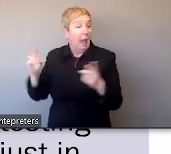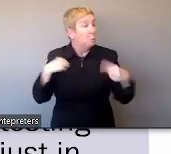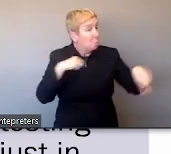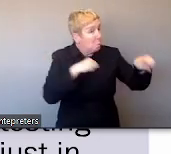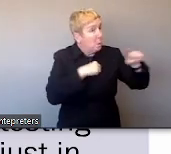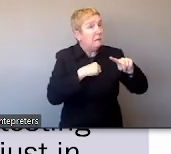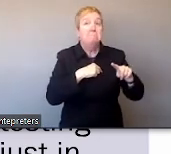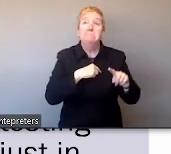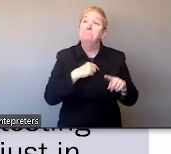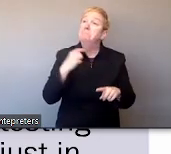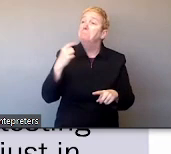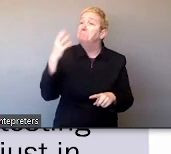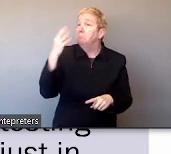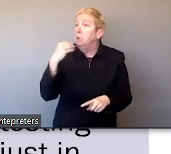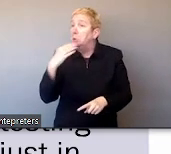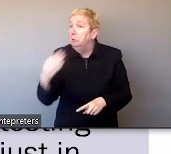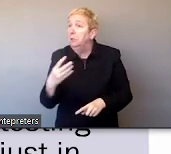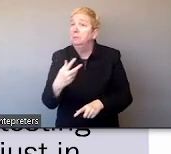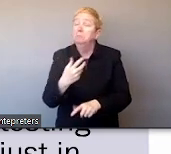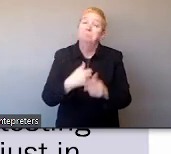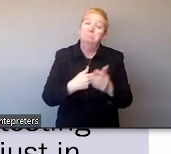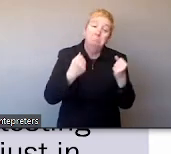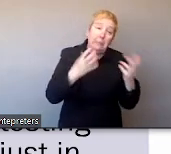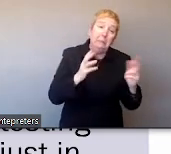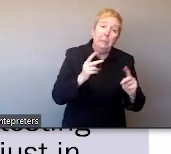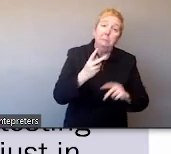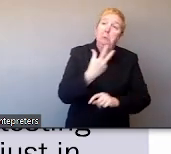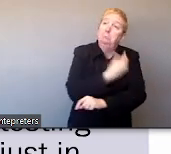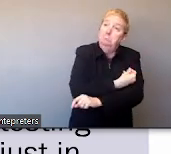there's still folks who can